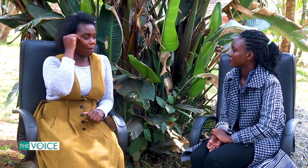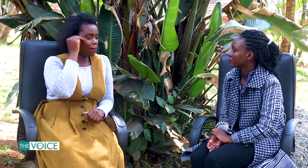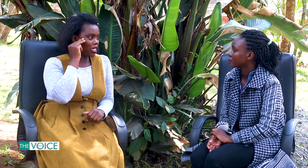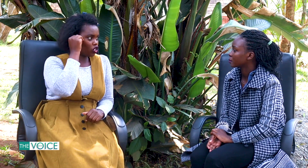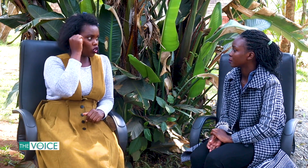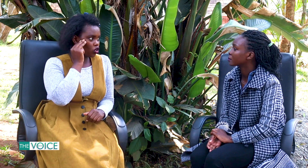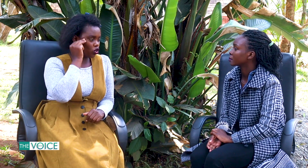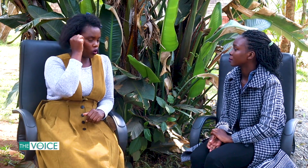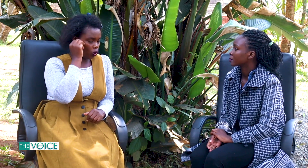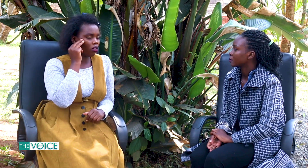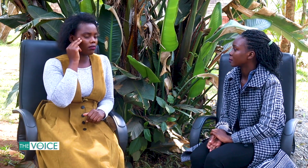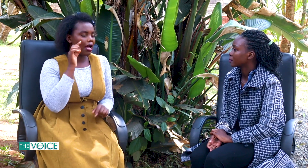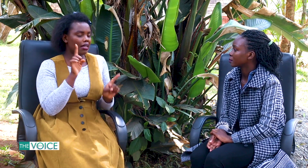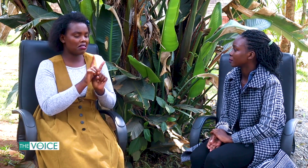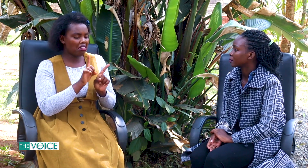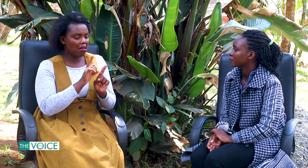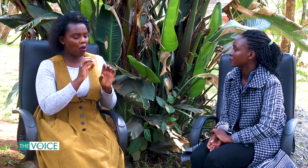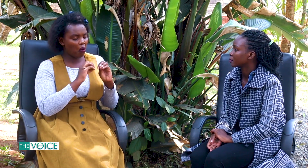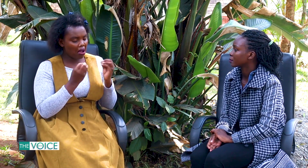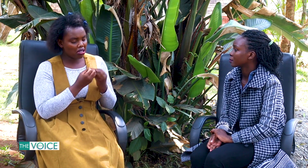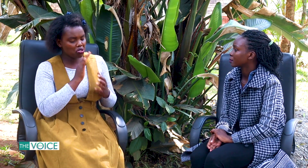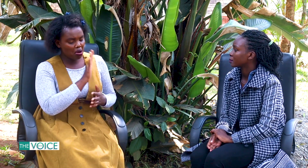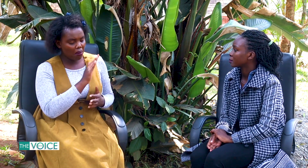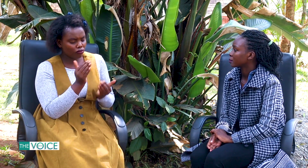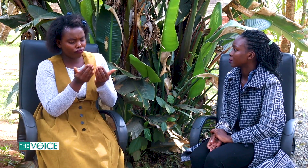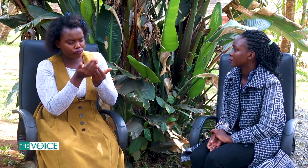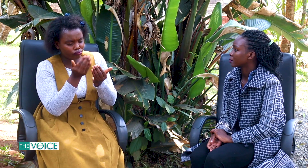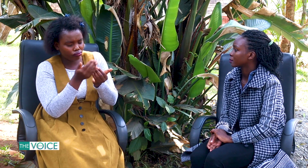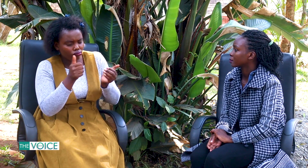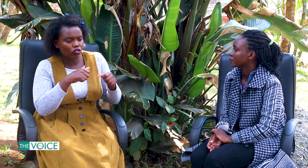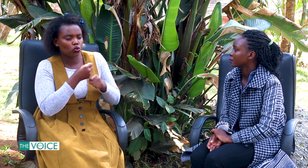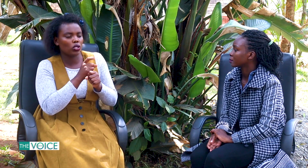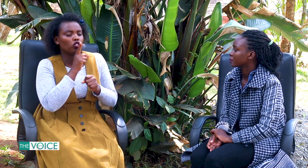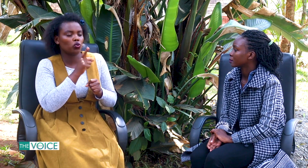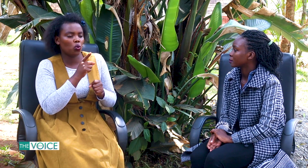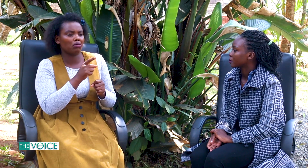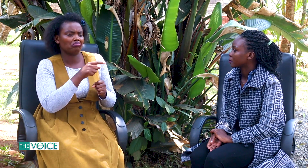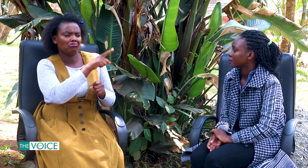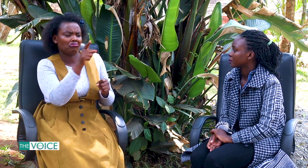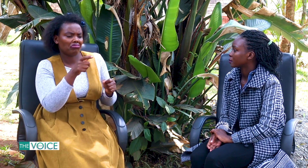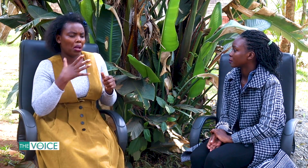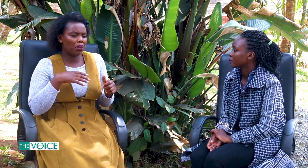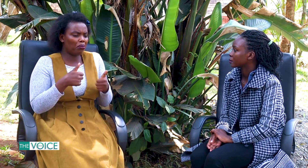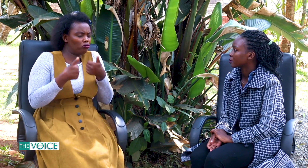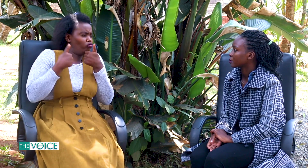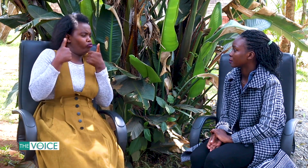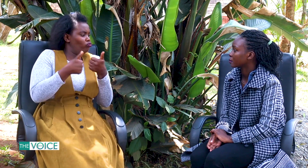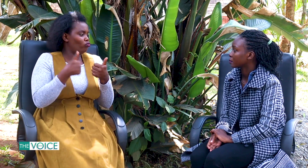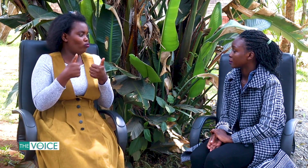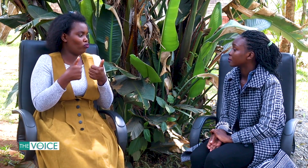on mental health as your organization, you ensure people well-being is